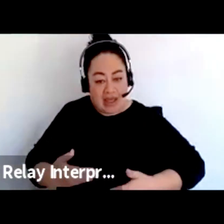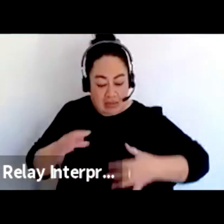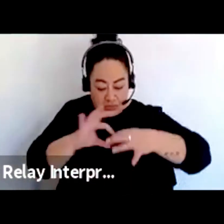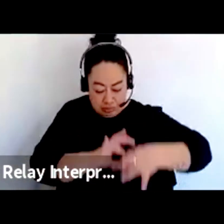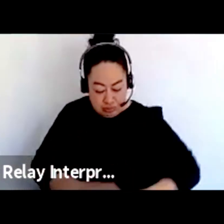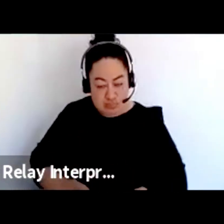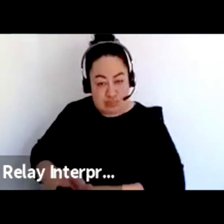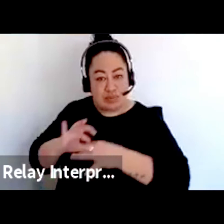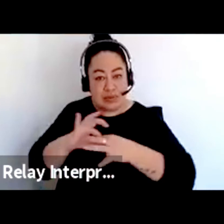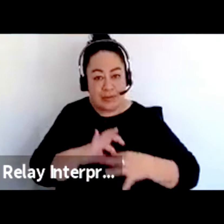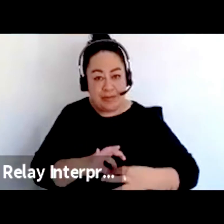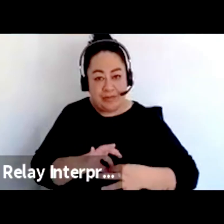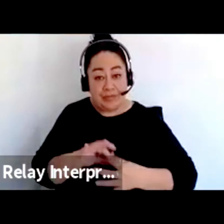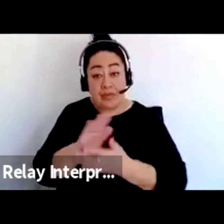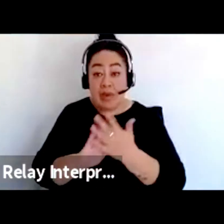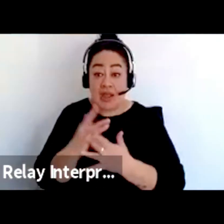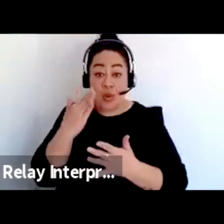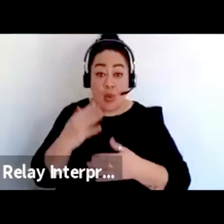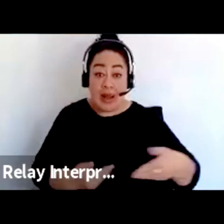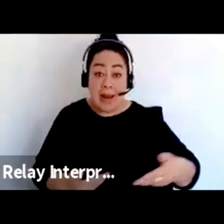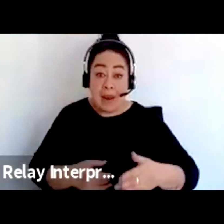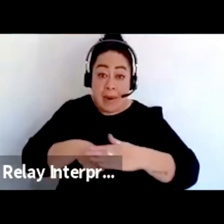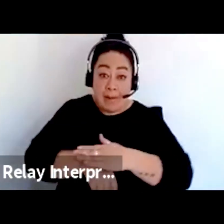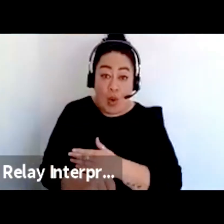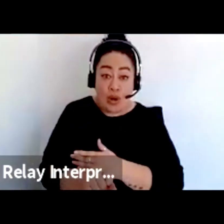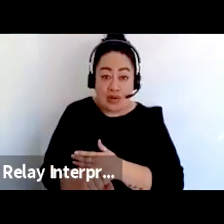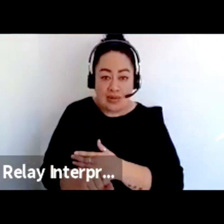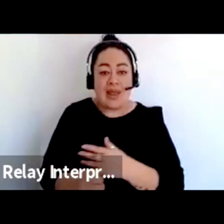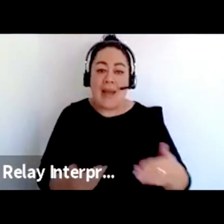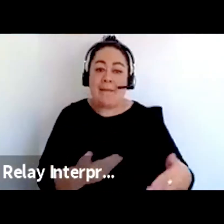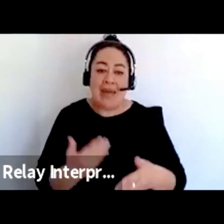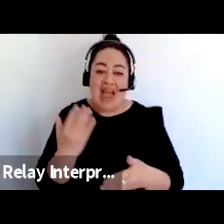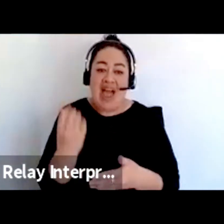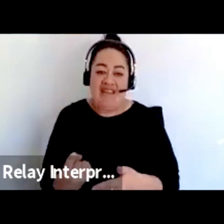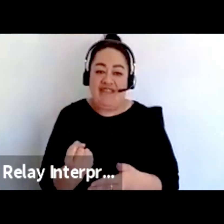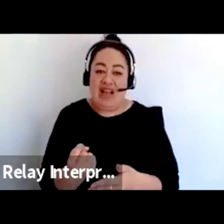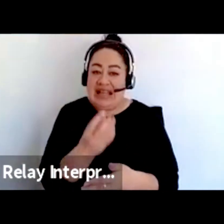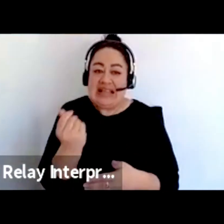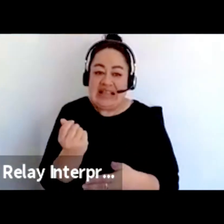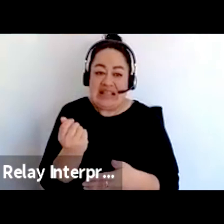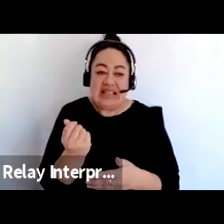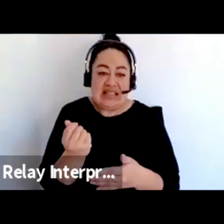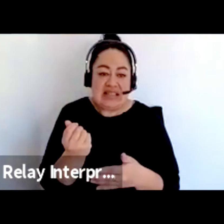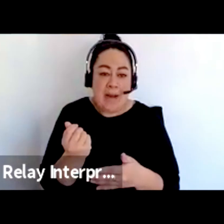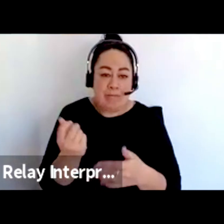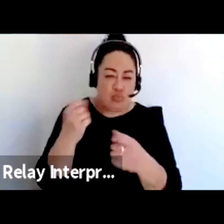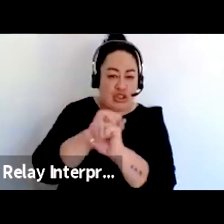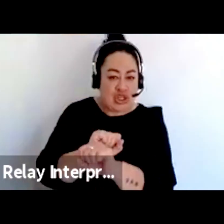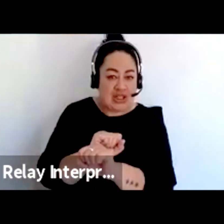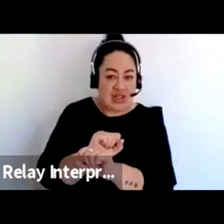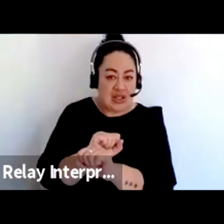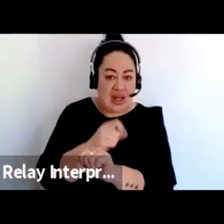so when you give birth, your baby will have some of that protection for weeks or months after they're